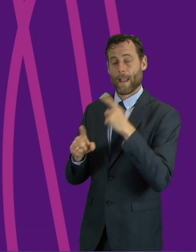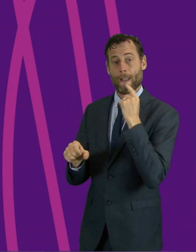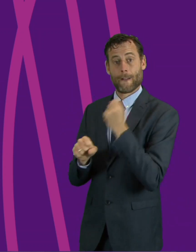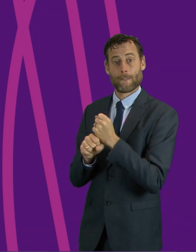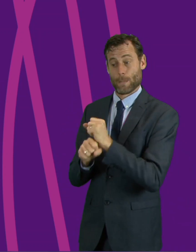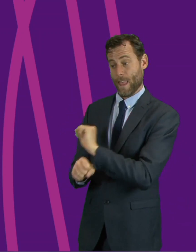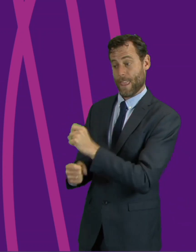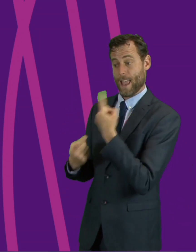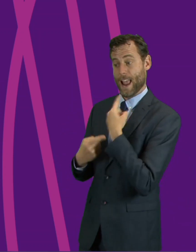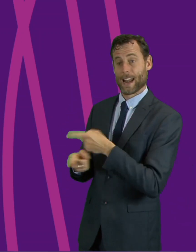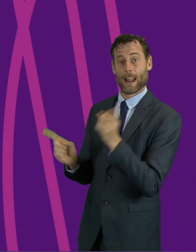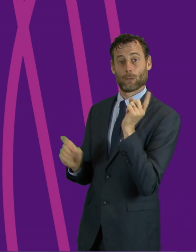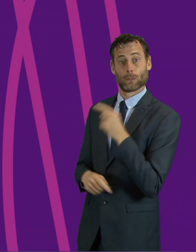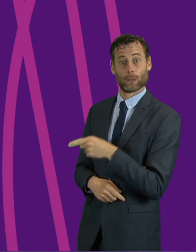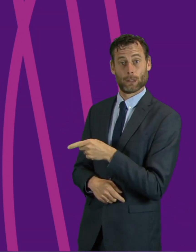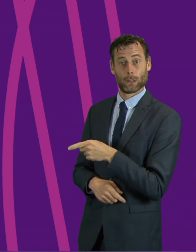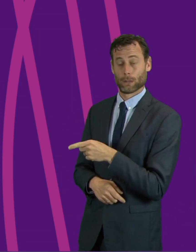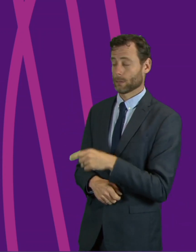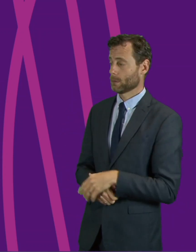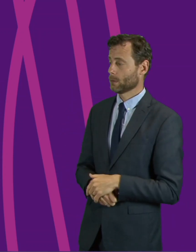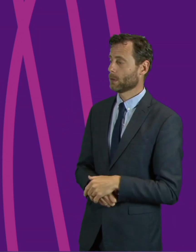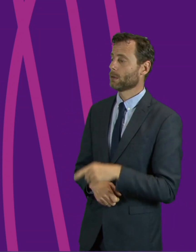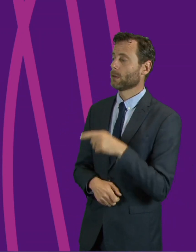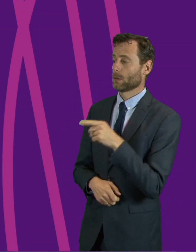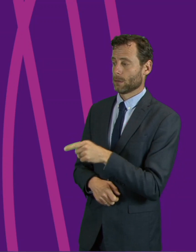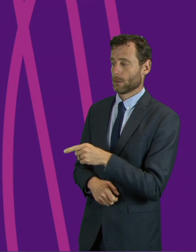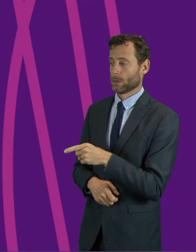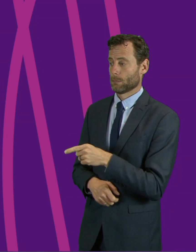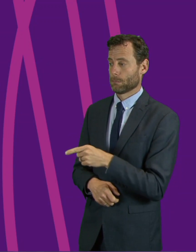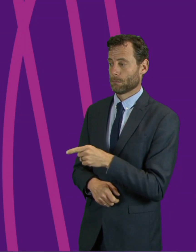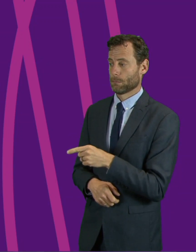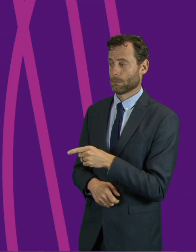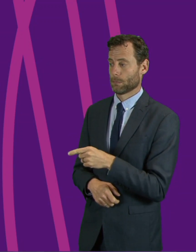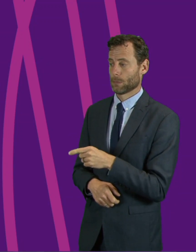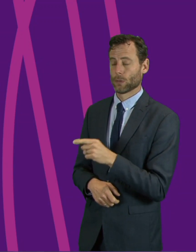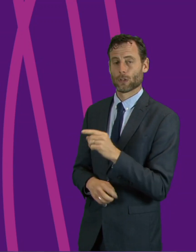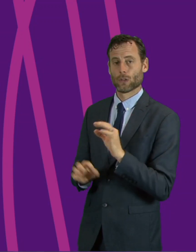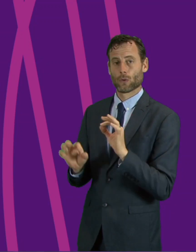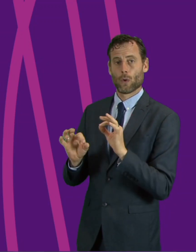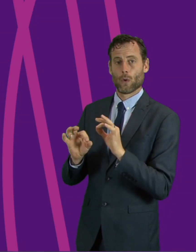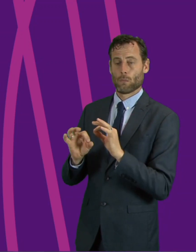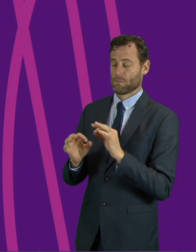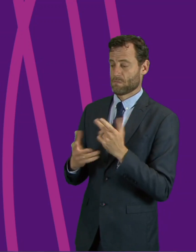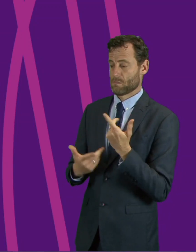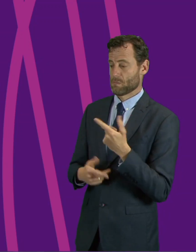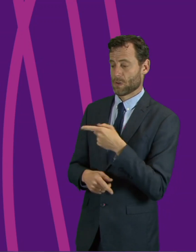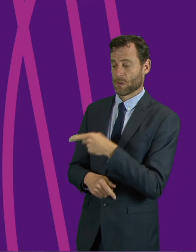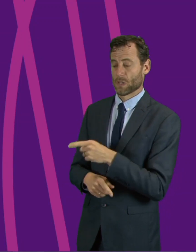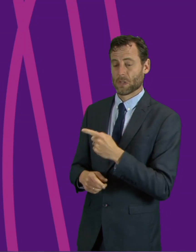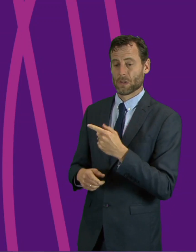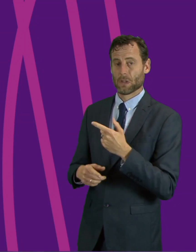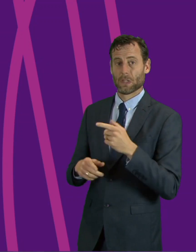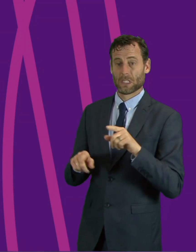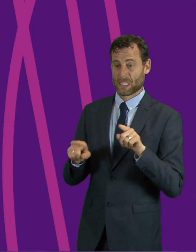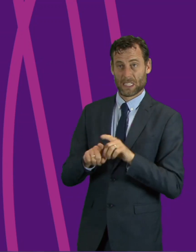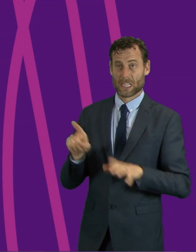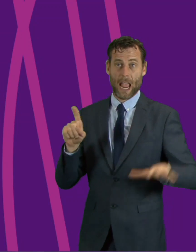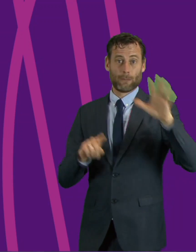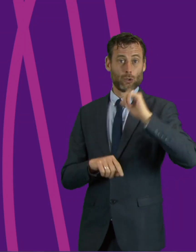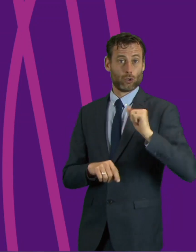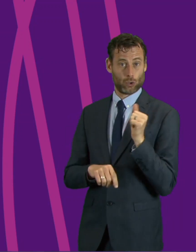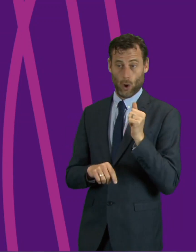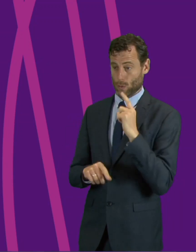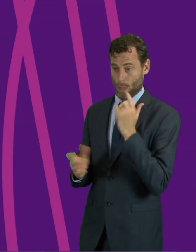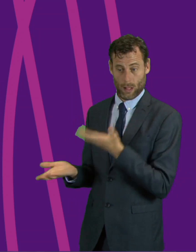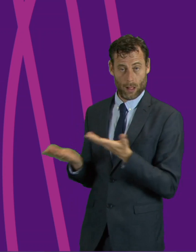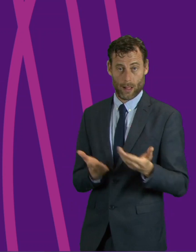we're aware, there are no consequential coming to the Scottish Government through that, certainly no more than marginally the case. So the decision